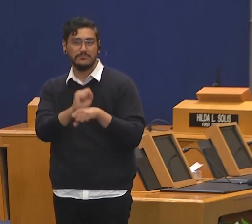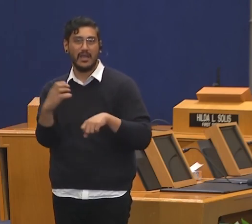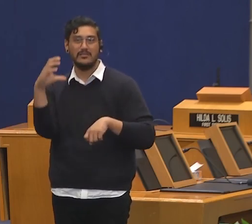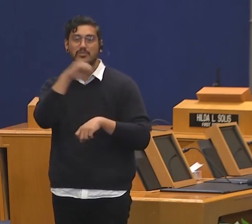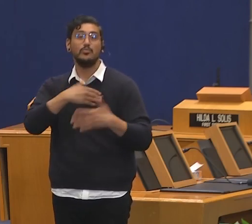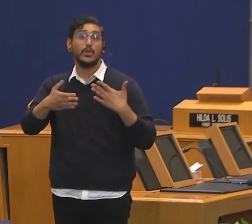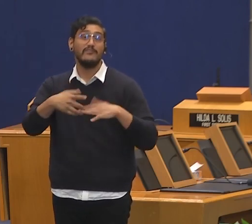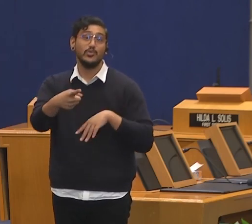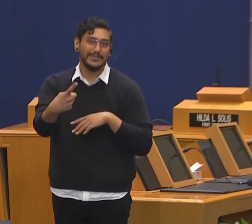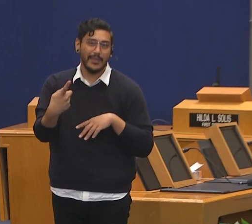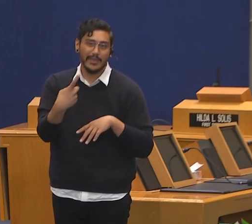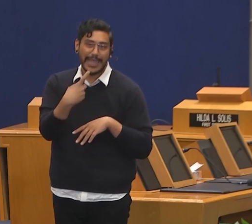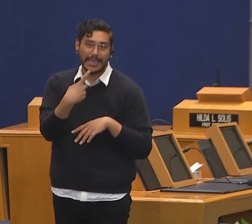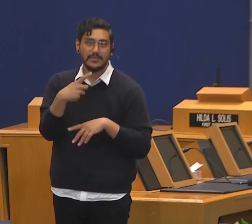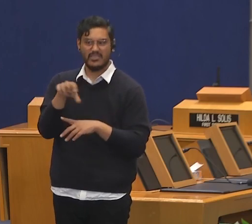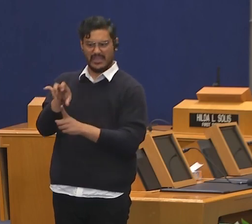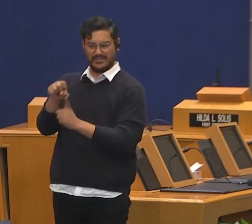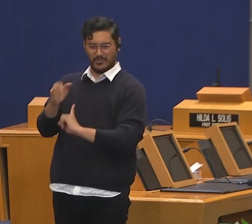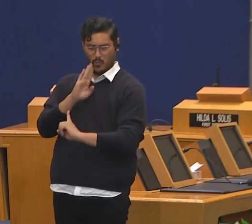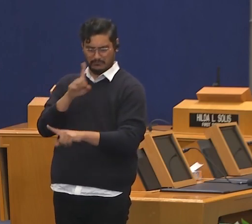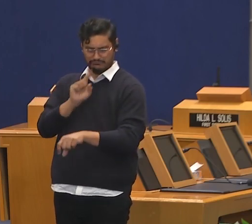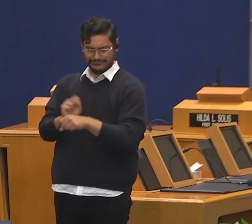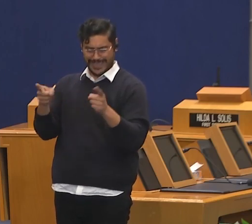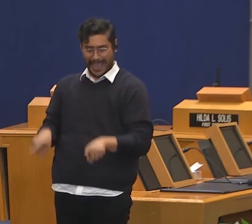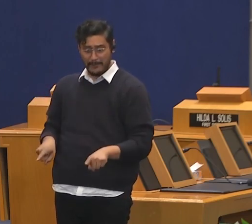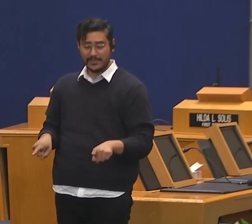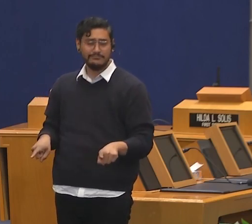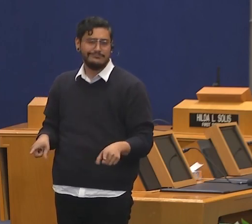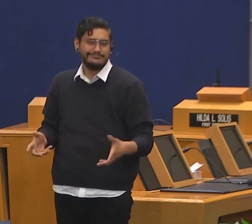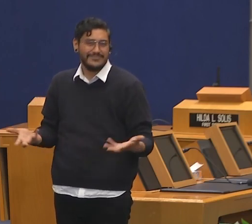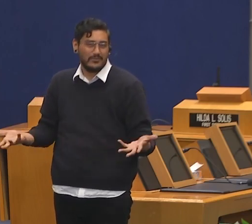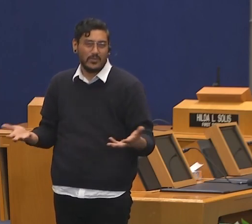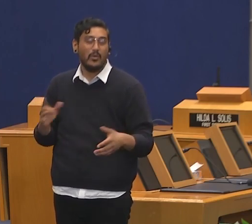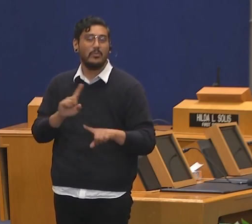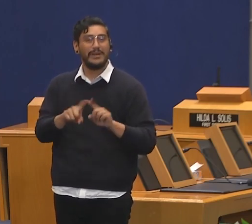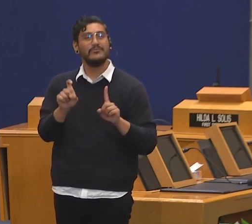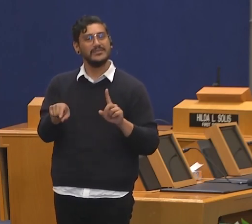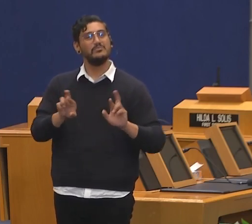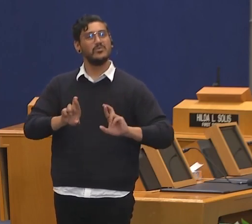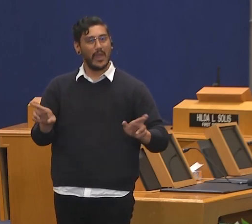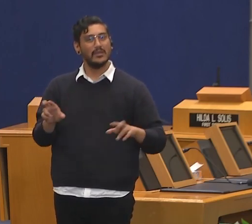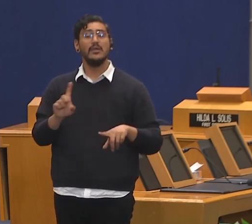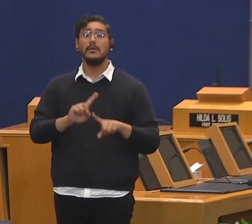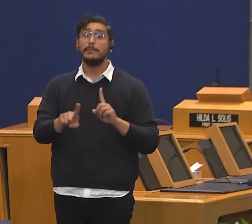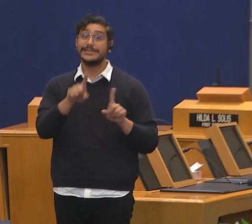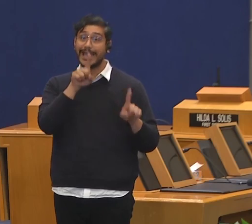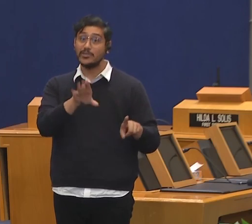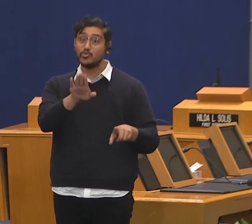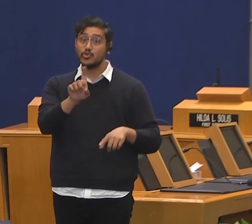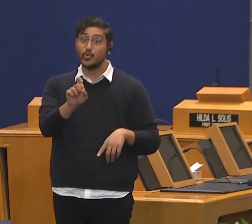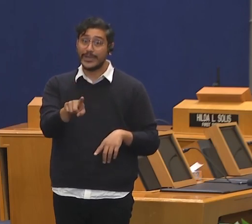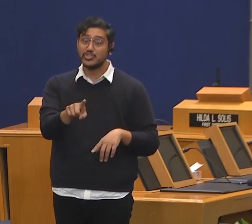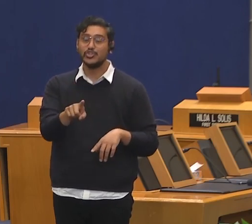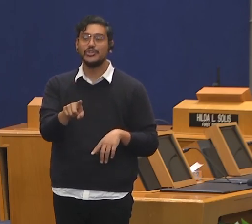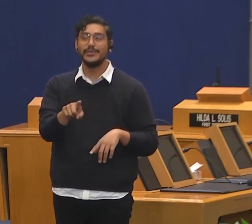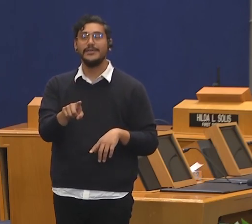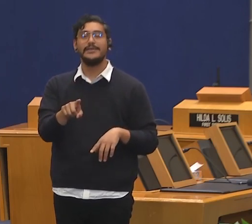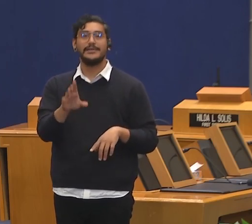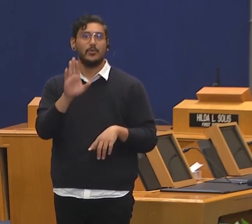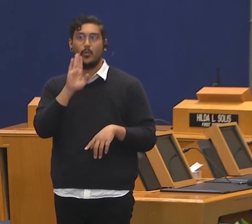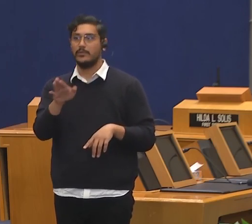relates to scenario is going to take place, but we have to be prepared. And so all are on the table. But I mean, to answer a question whether I'm going to require department